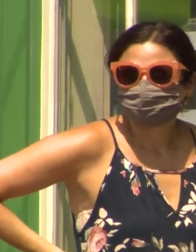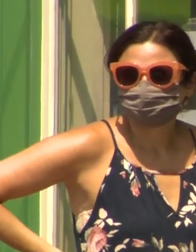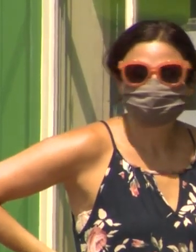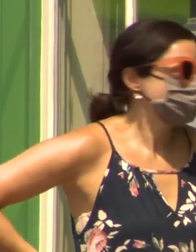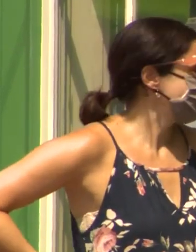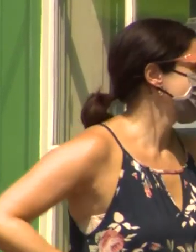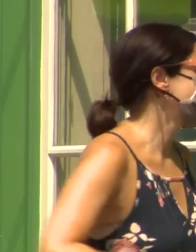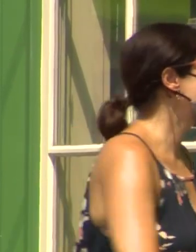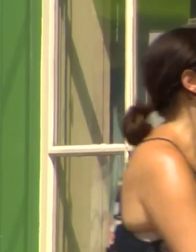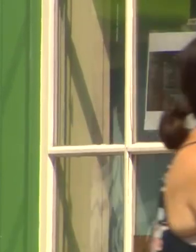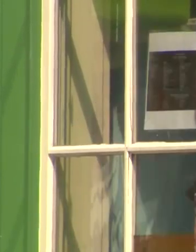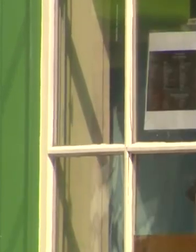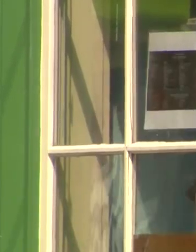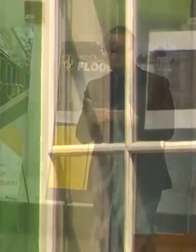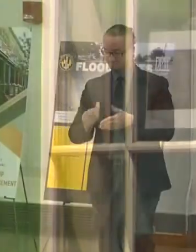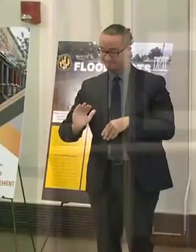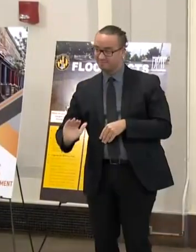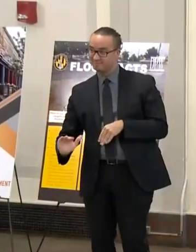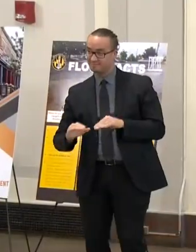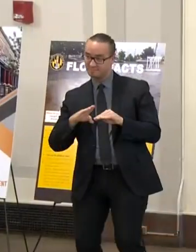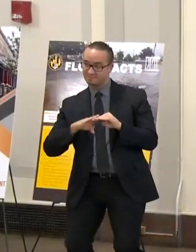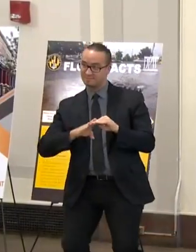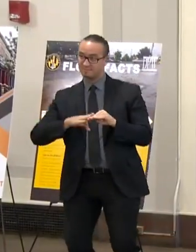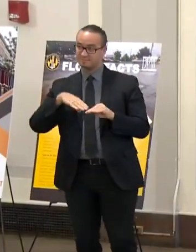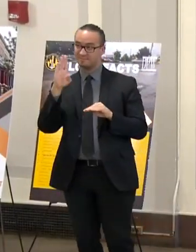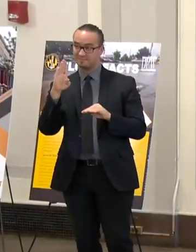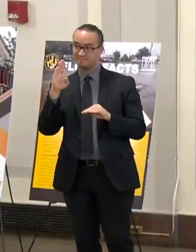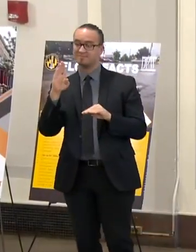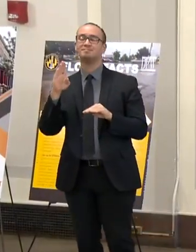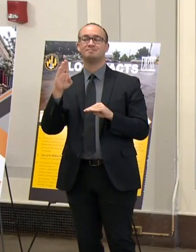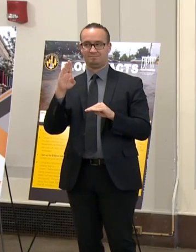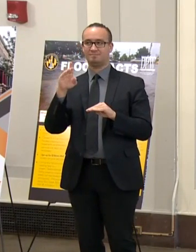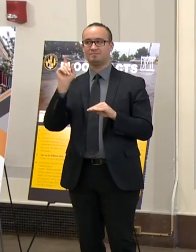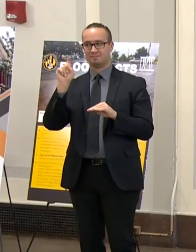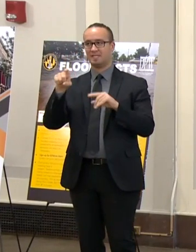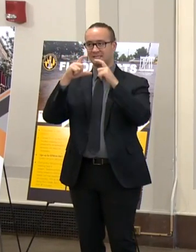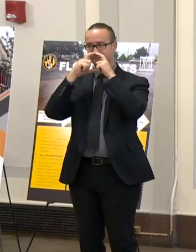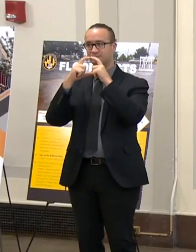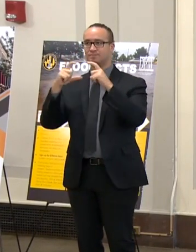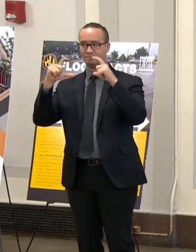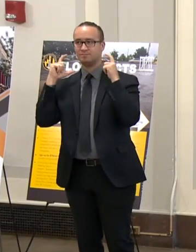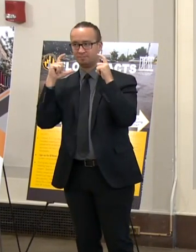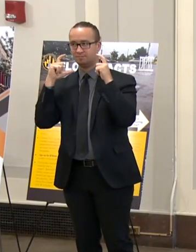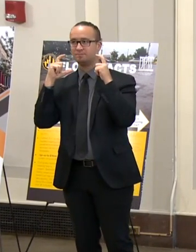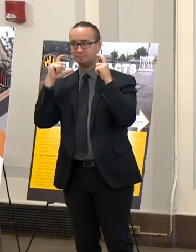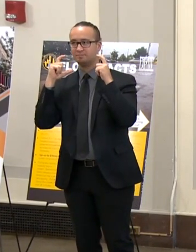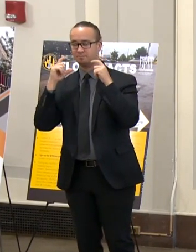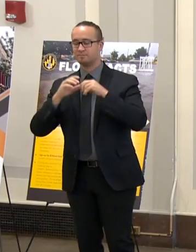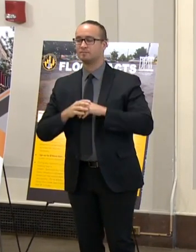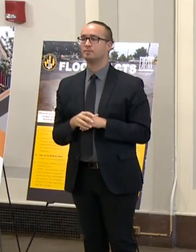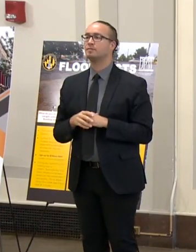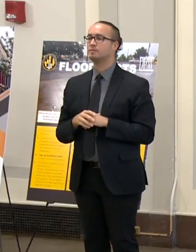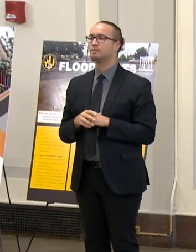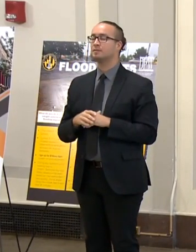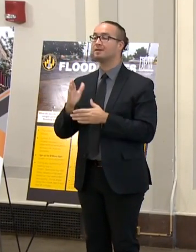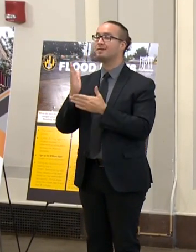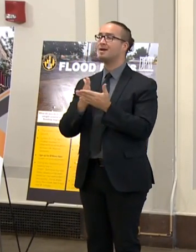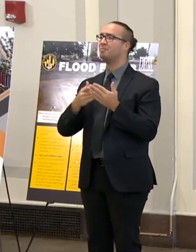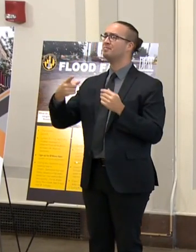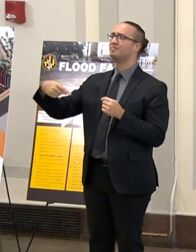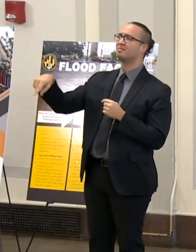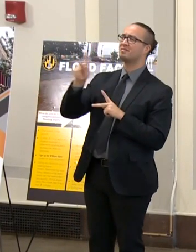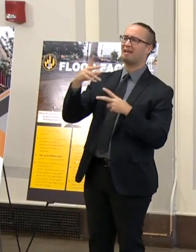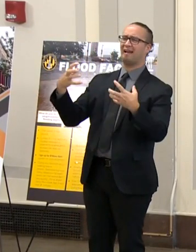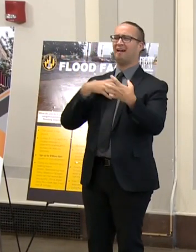should be following the mask order. I keep seeing people complaining about masks and asking for exceptions to be made. Let me be